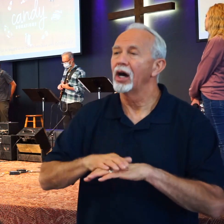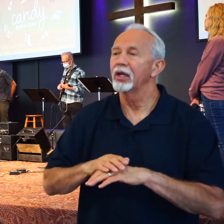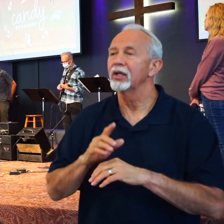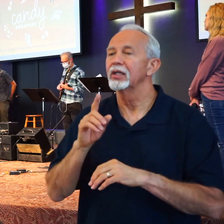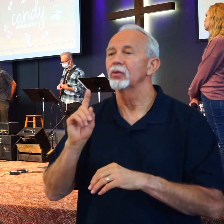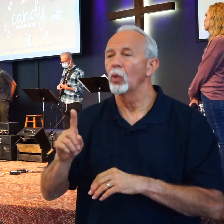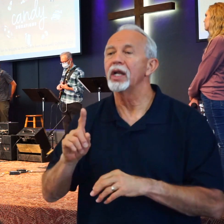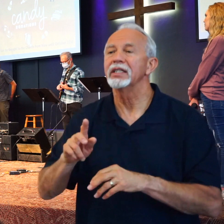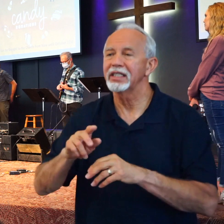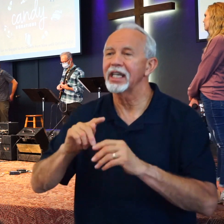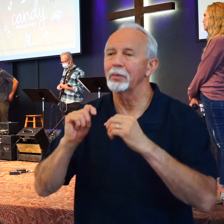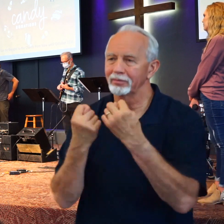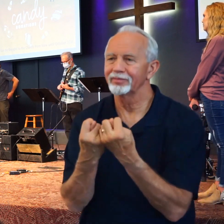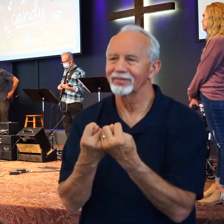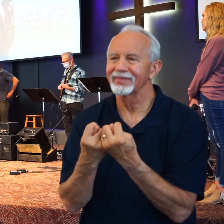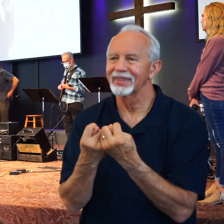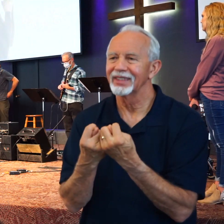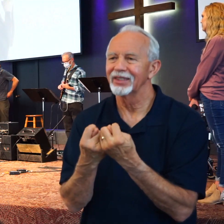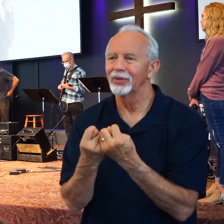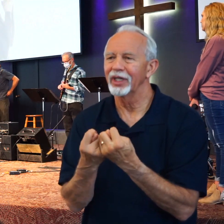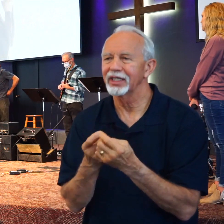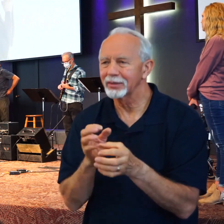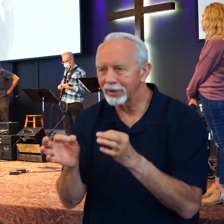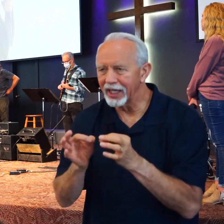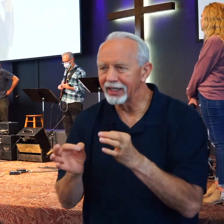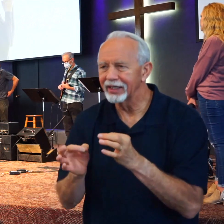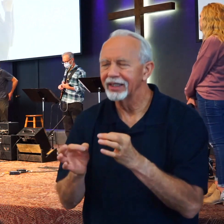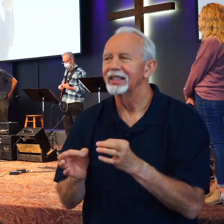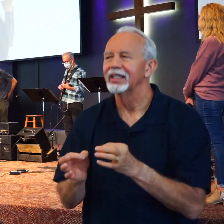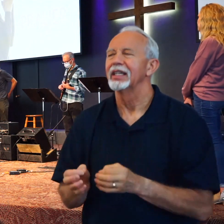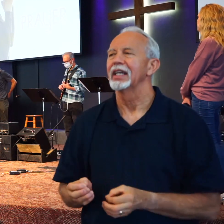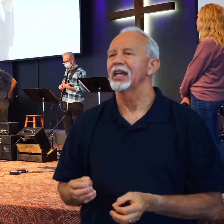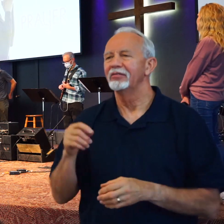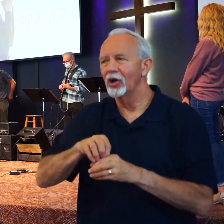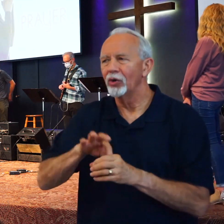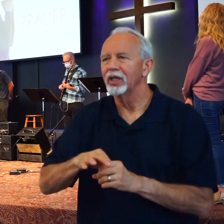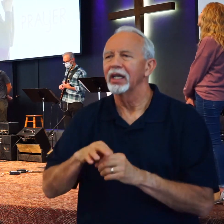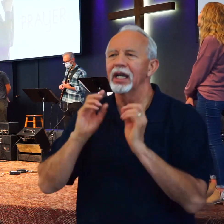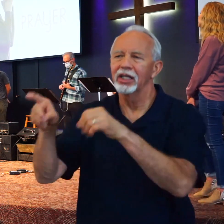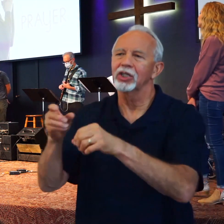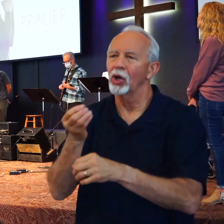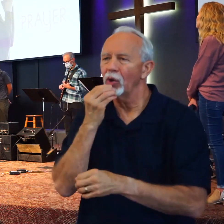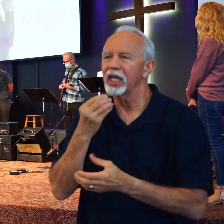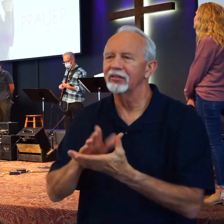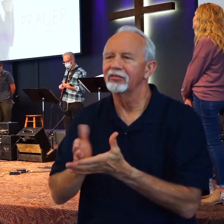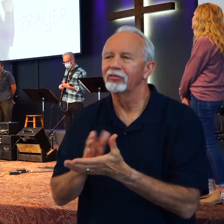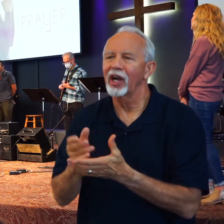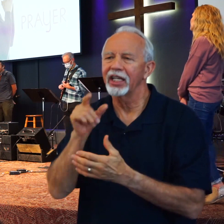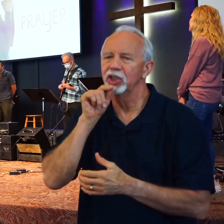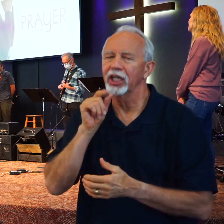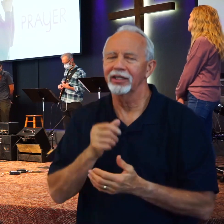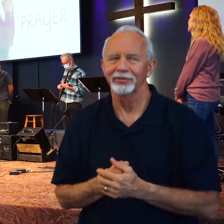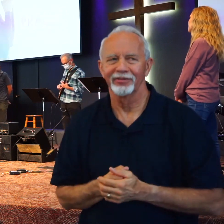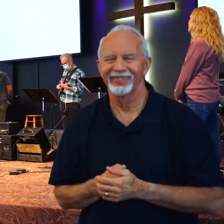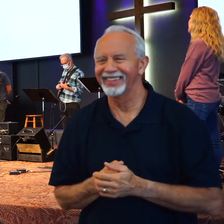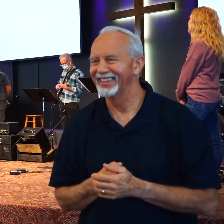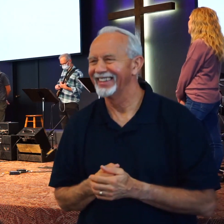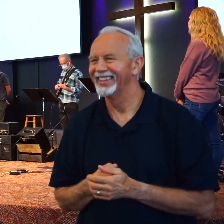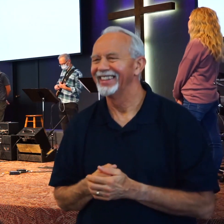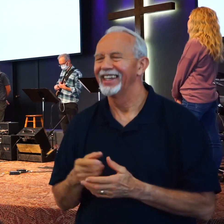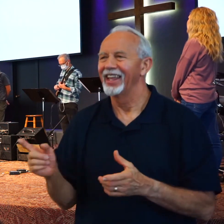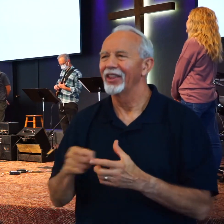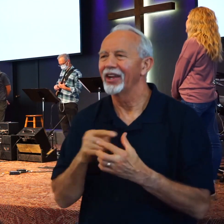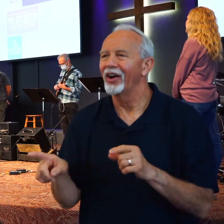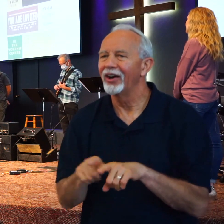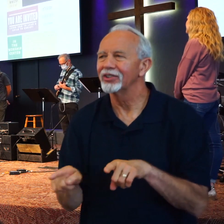recommendation, we're going to vote, we're going to go eat fried chicken. Any questions? Okay. All right. And then